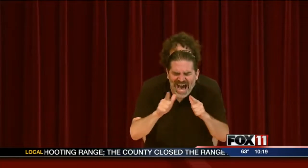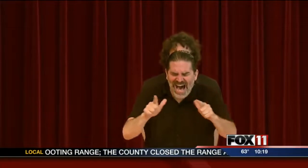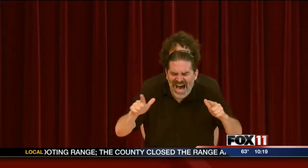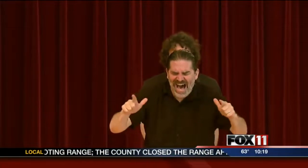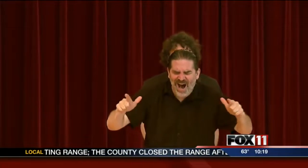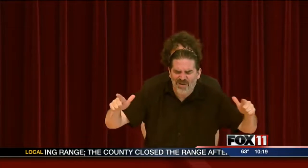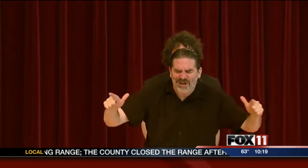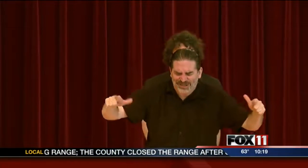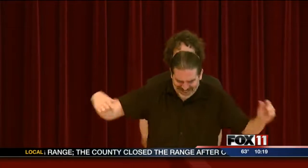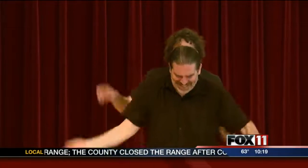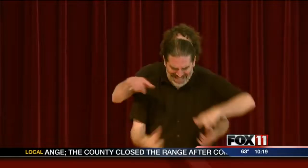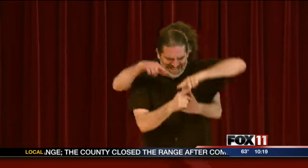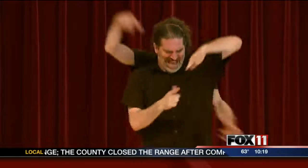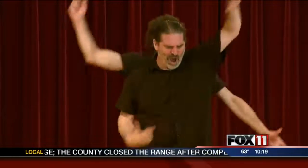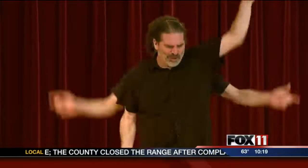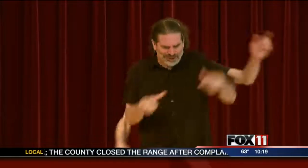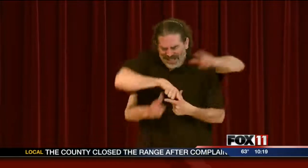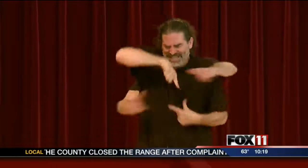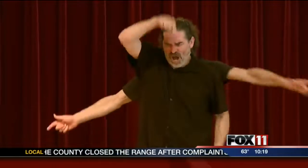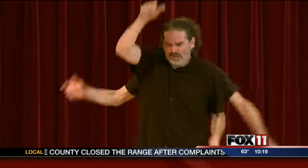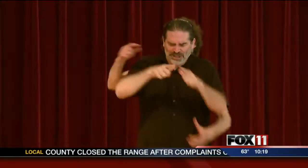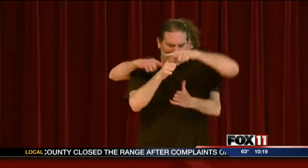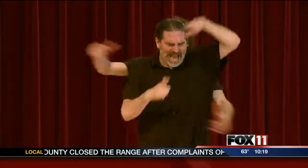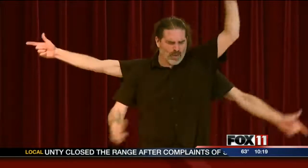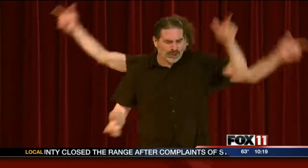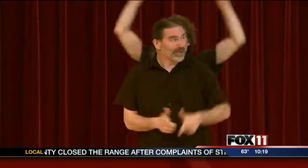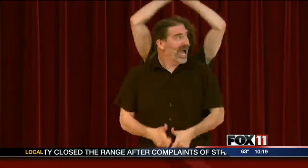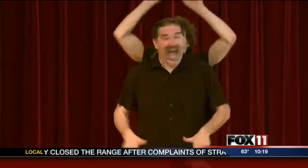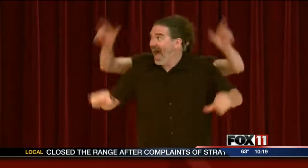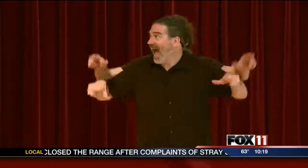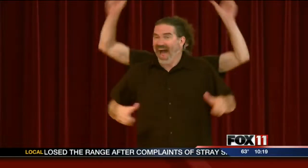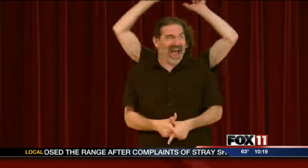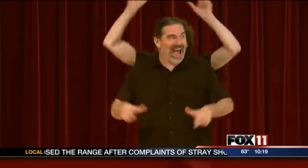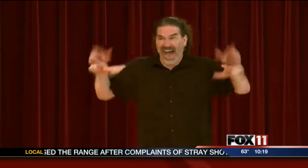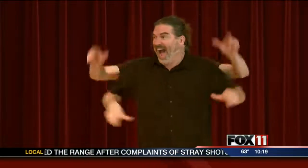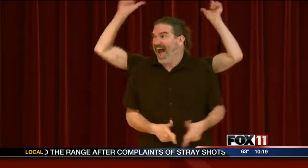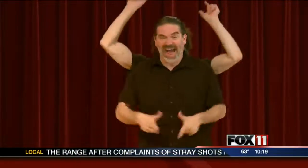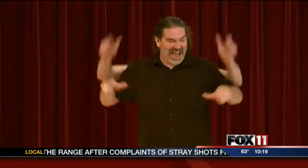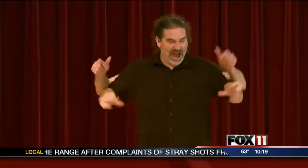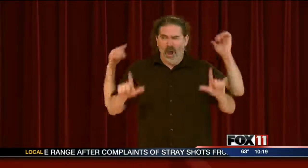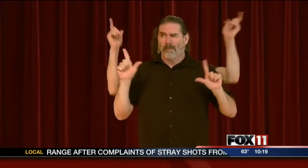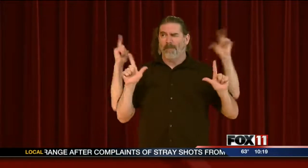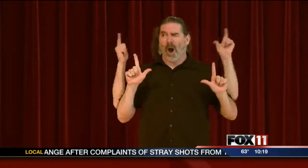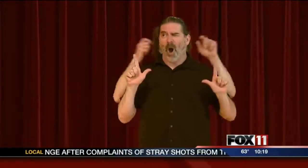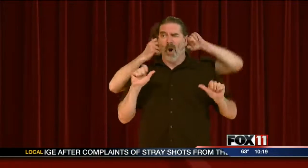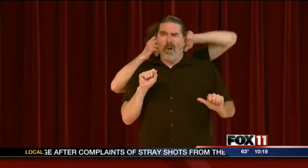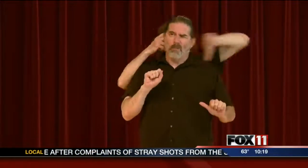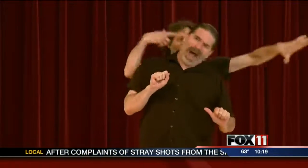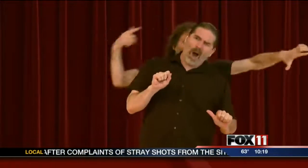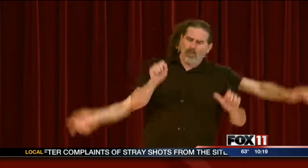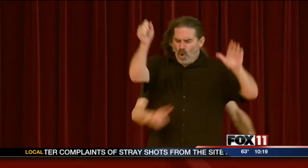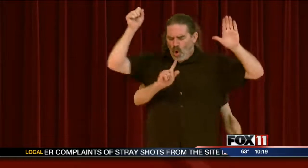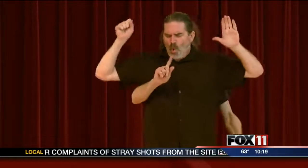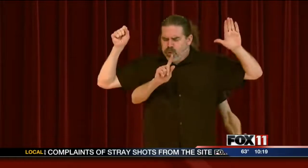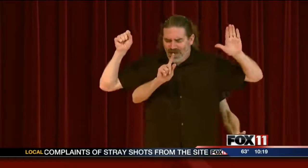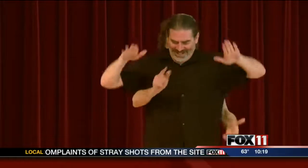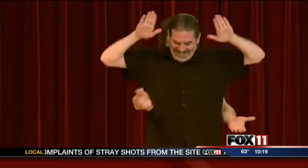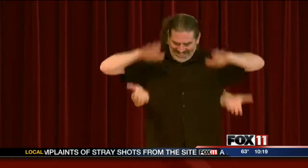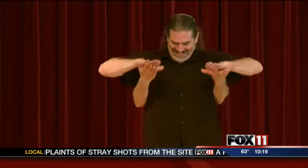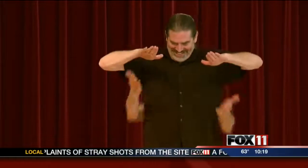Lerner. The event is a way to expand the concept of poetry by making it active and giving it a more physical presence.